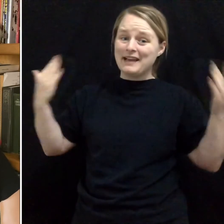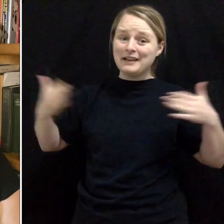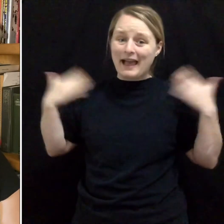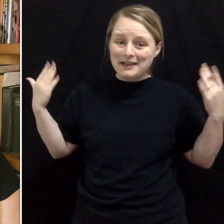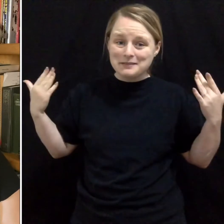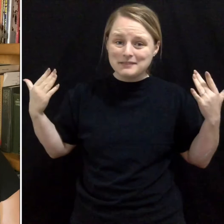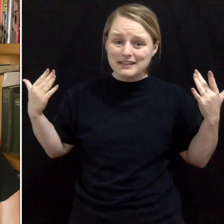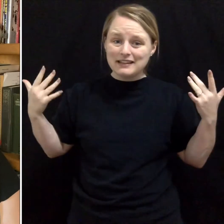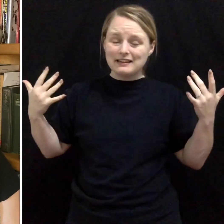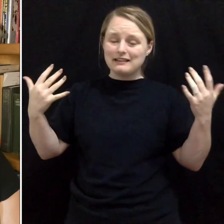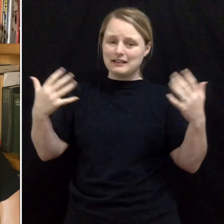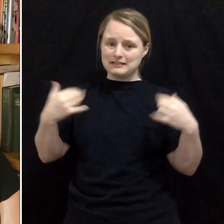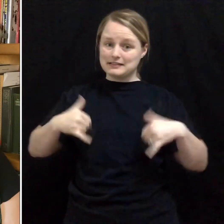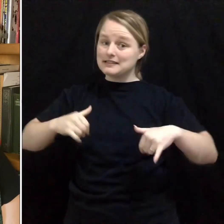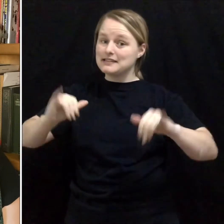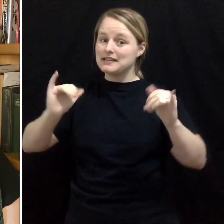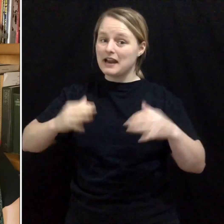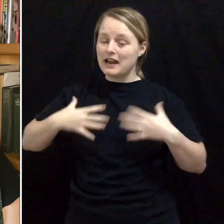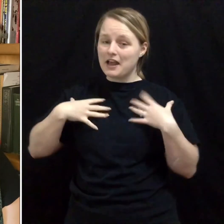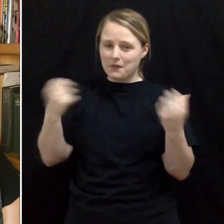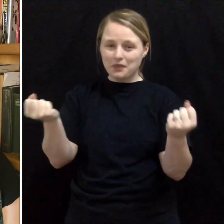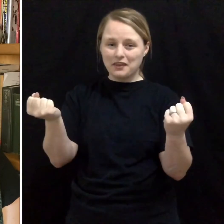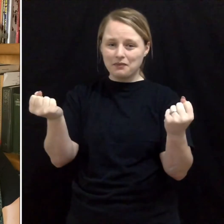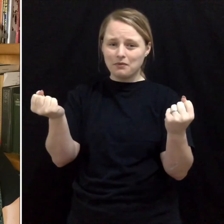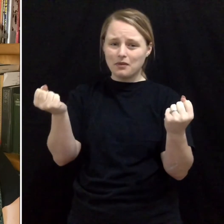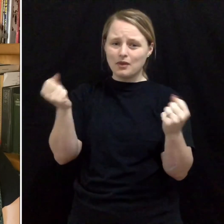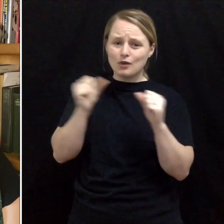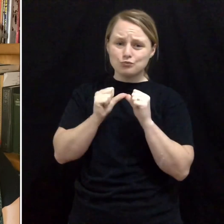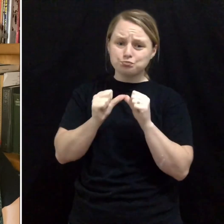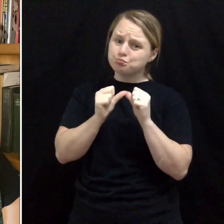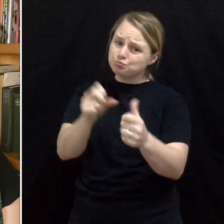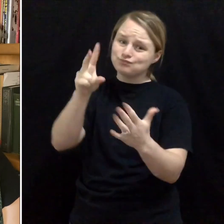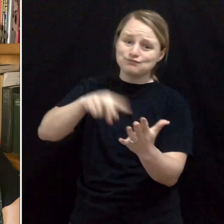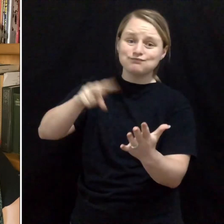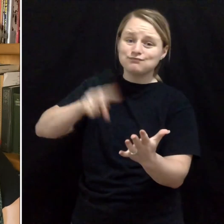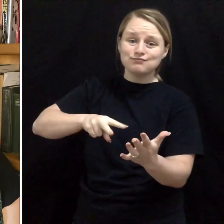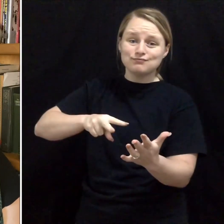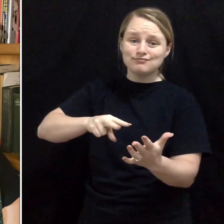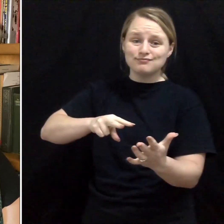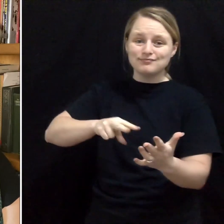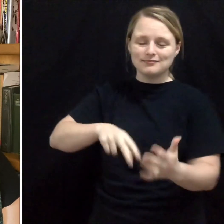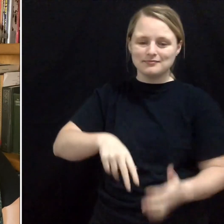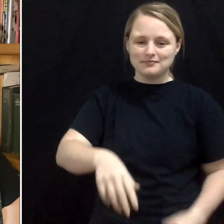all stay happy, stay healthy, and keep reading.